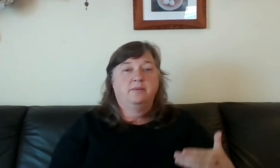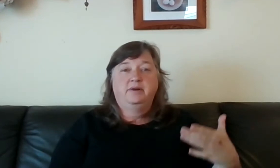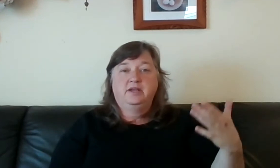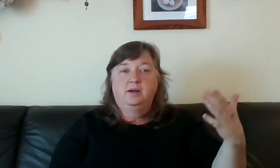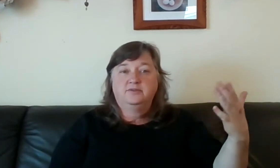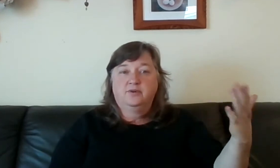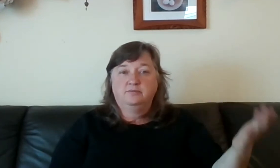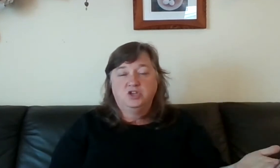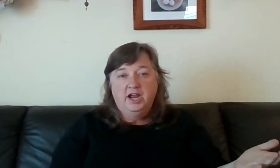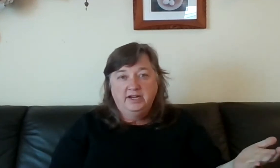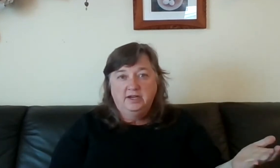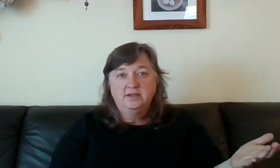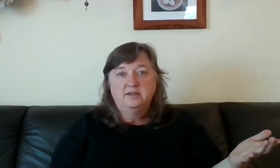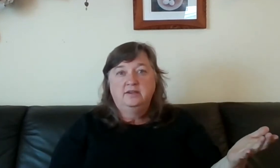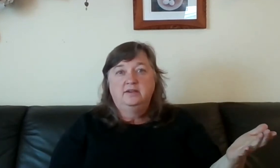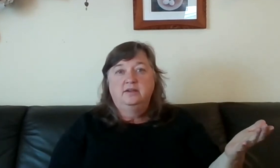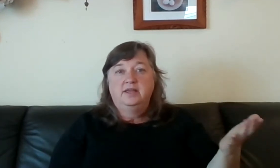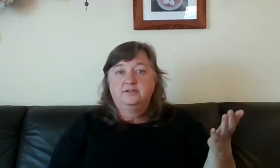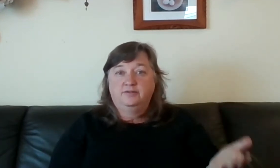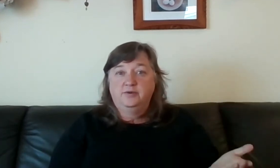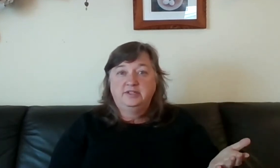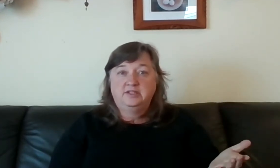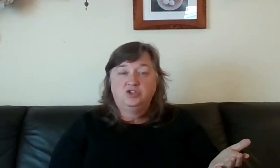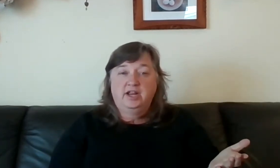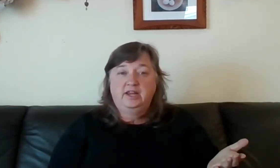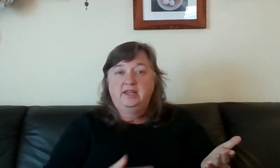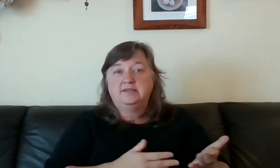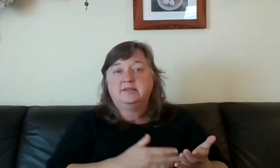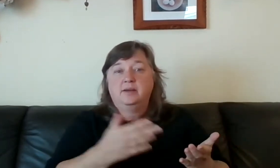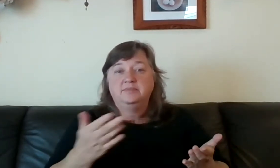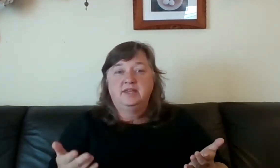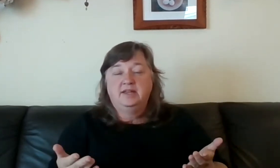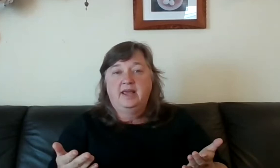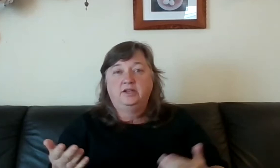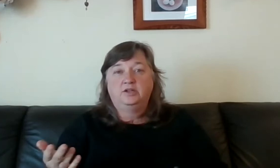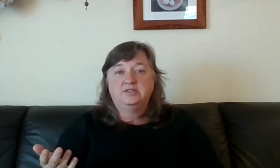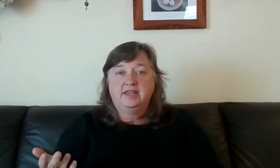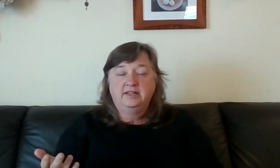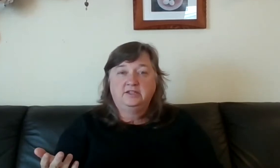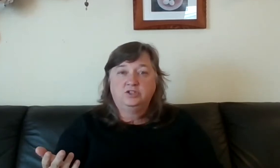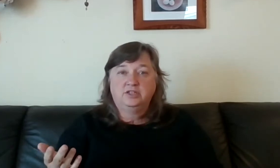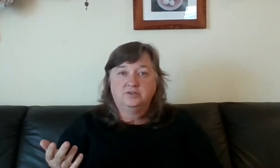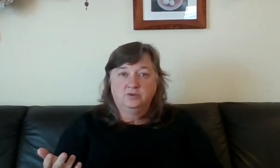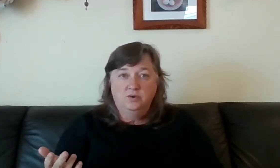somebody comes from China, is fluent in Chinese, comes in and learns English in